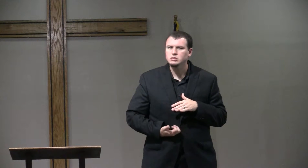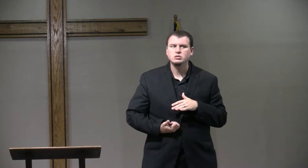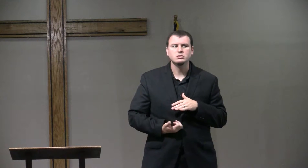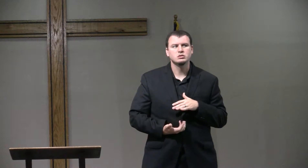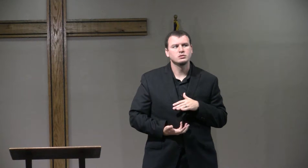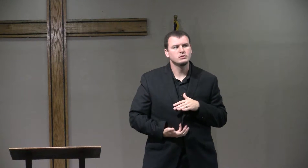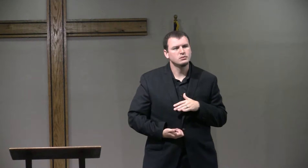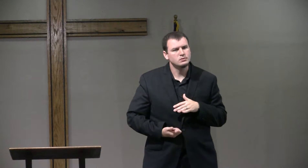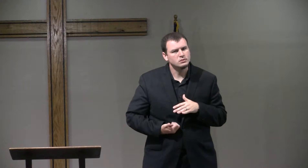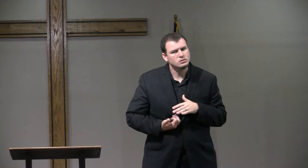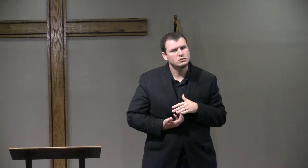Anger can build up.